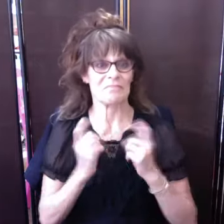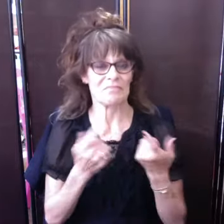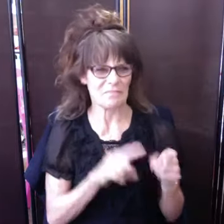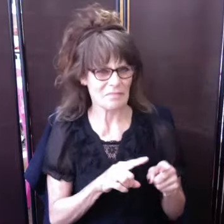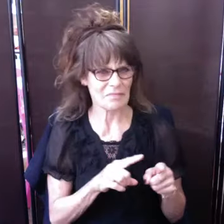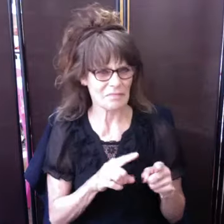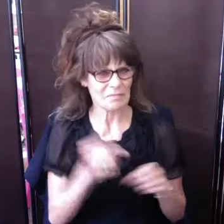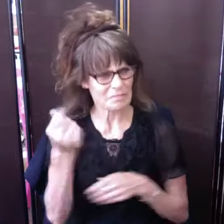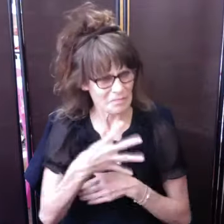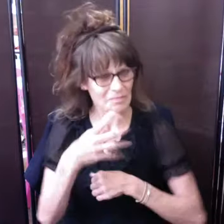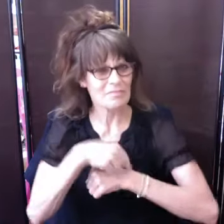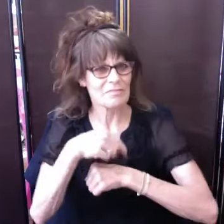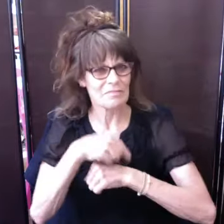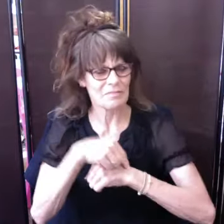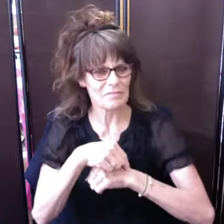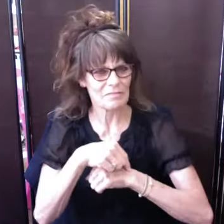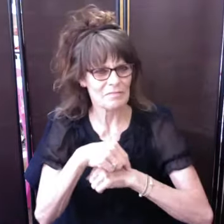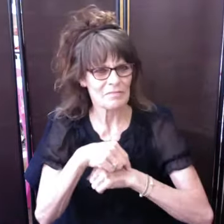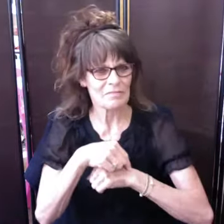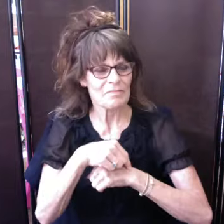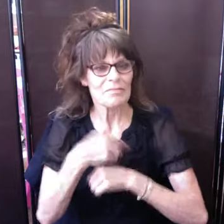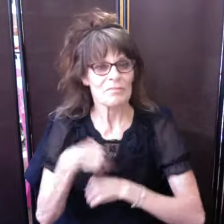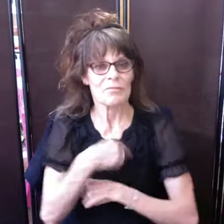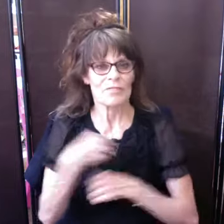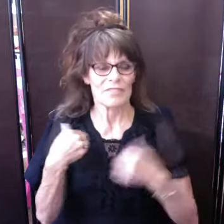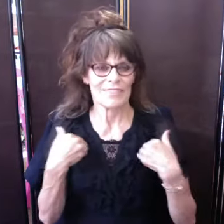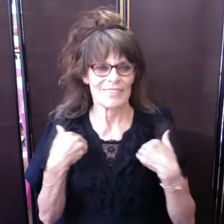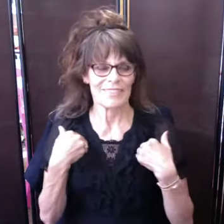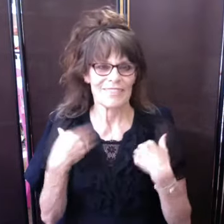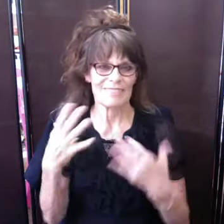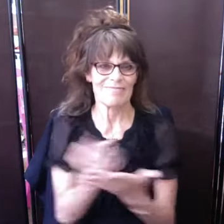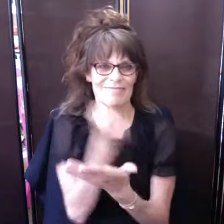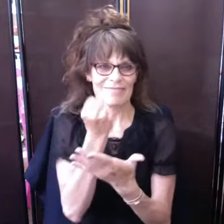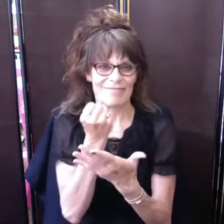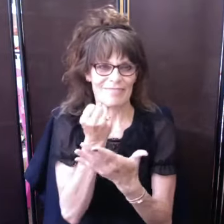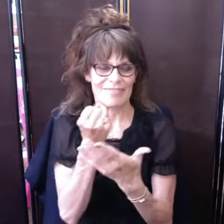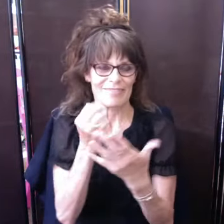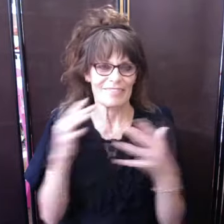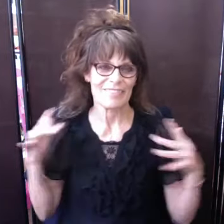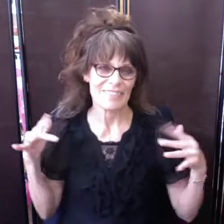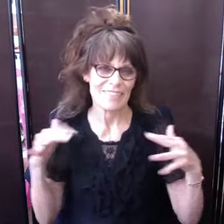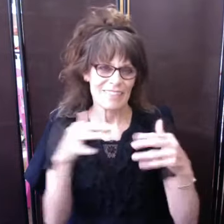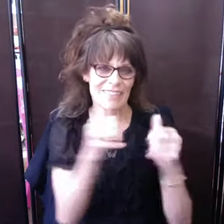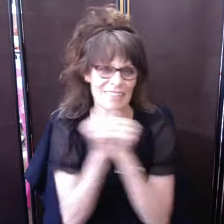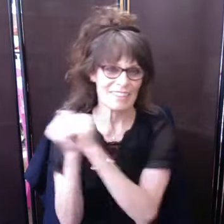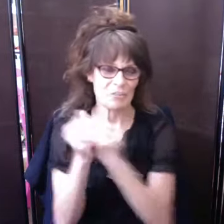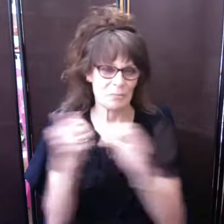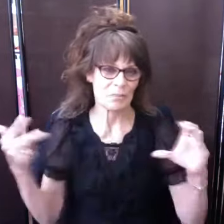So that we have the opportunity to gather together like this. So, you know, I'm excited to be in any meeting of